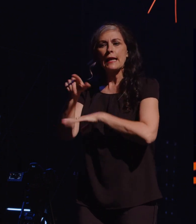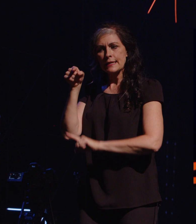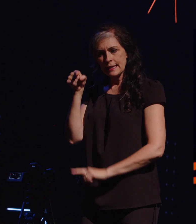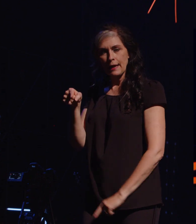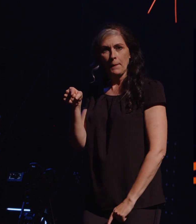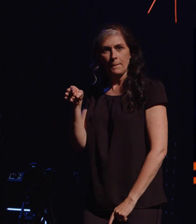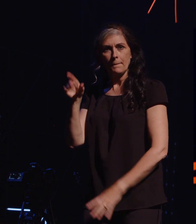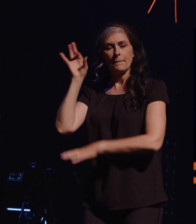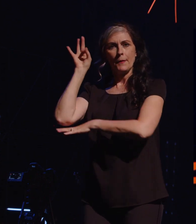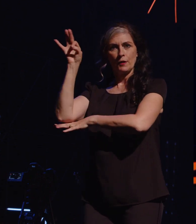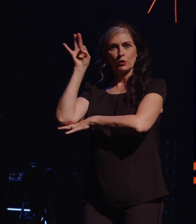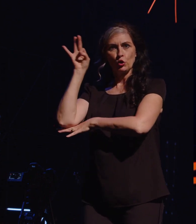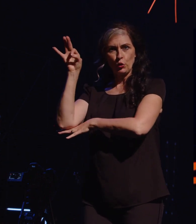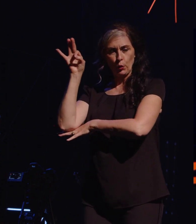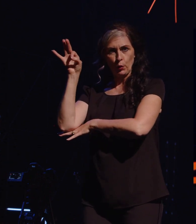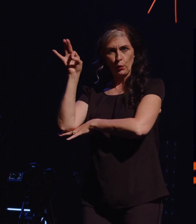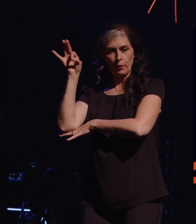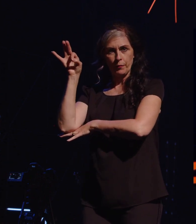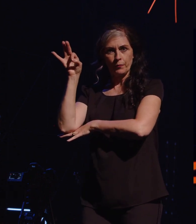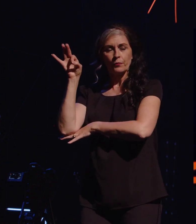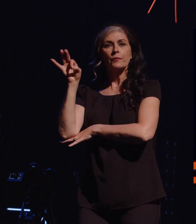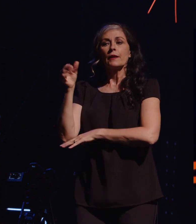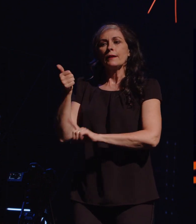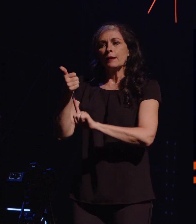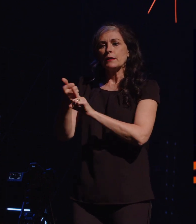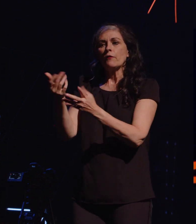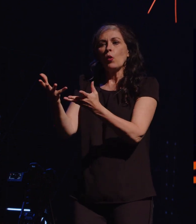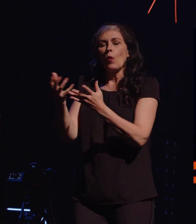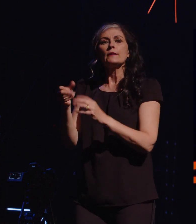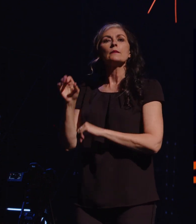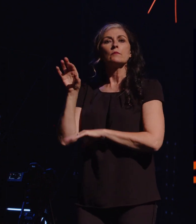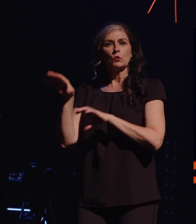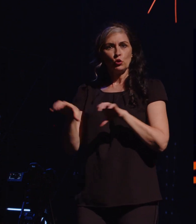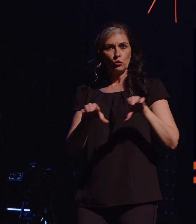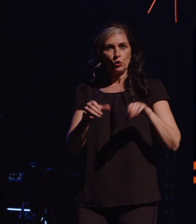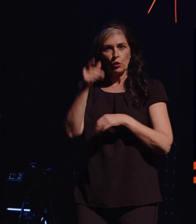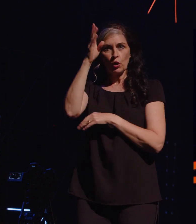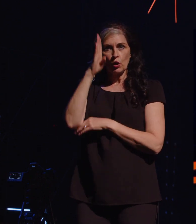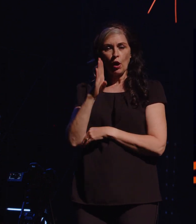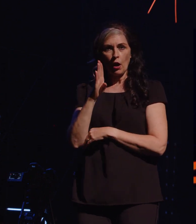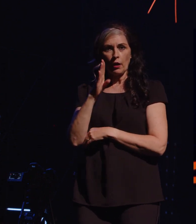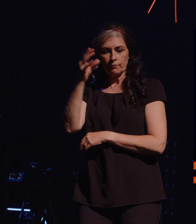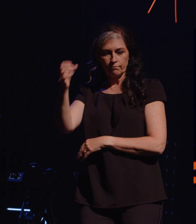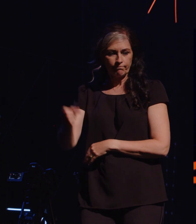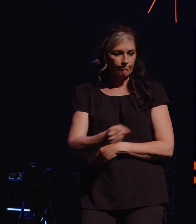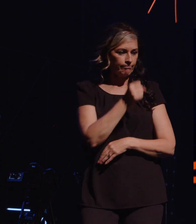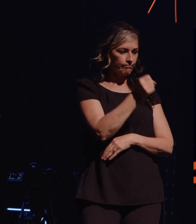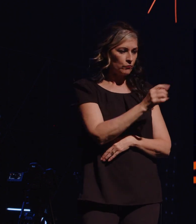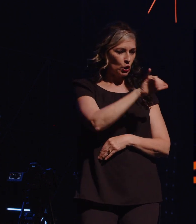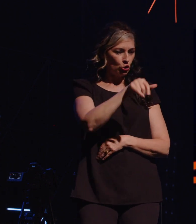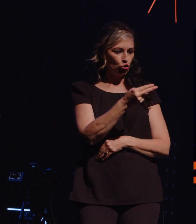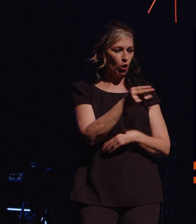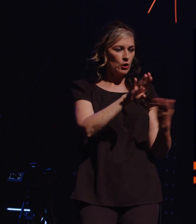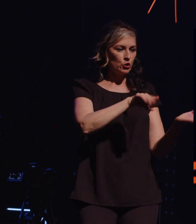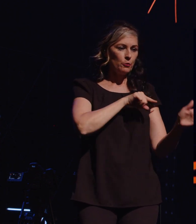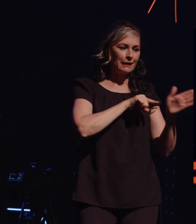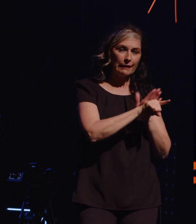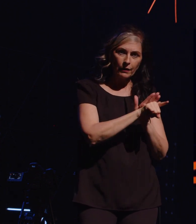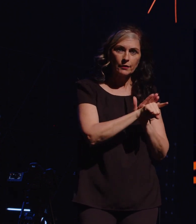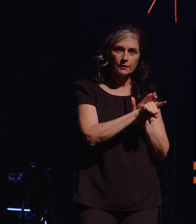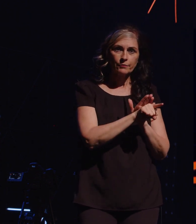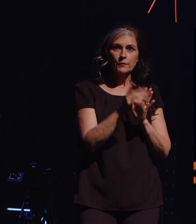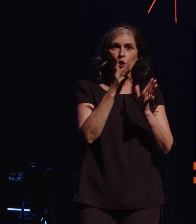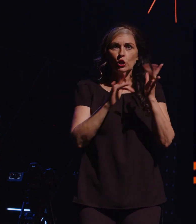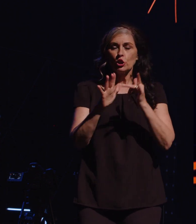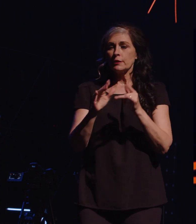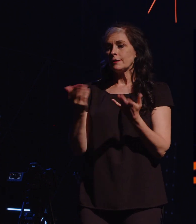him to do, that this is what he wanted him to do. God handed over John to be killed. That was his lot. Jesus